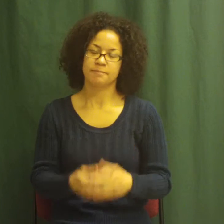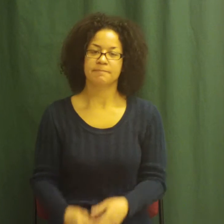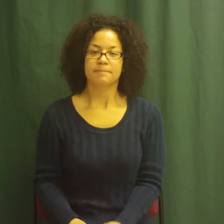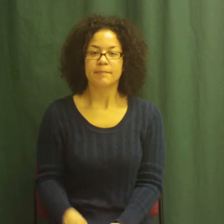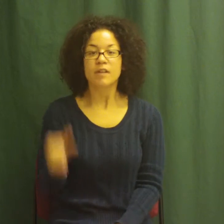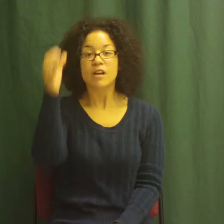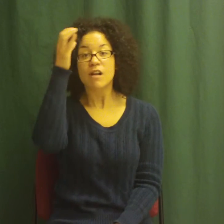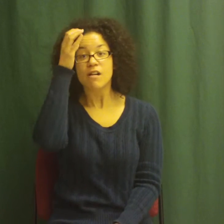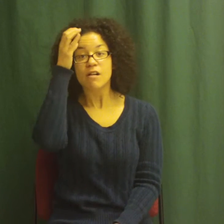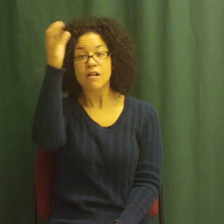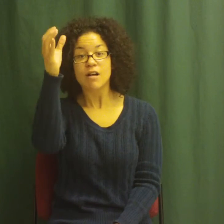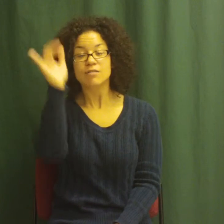Myth